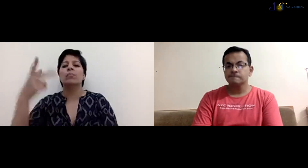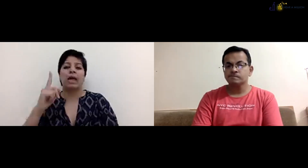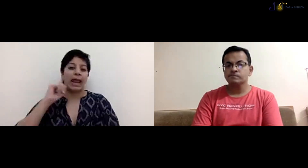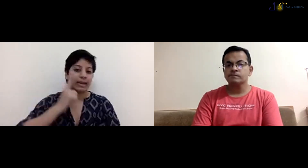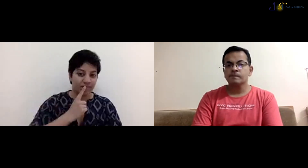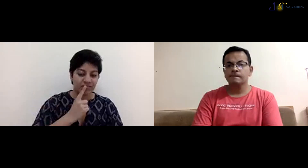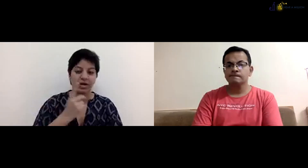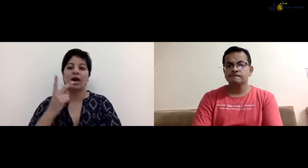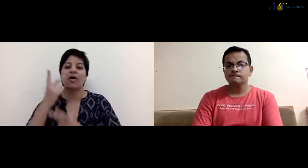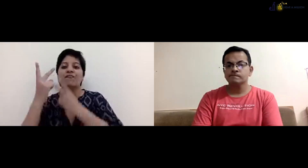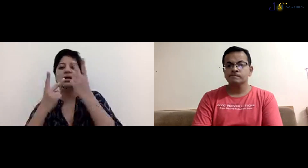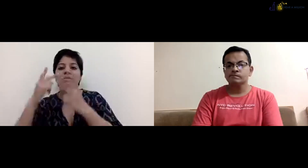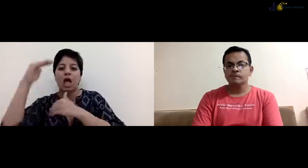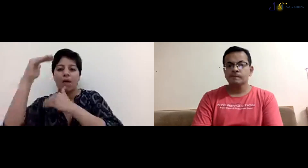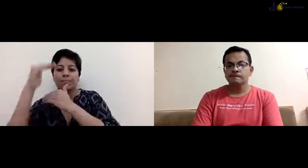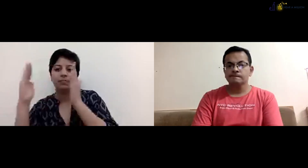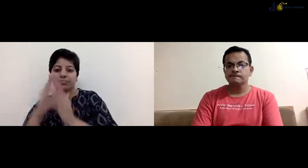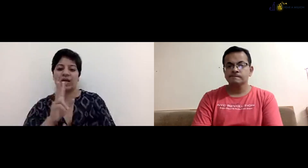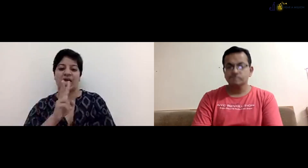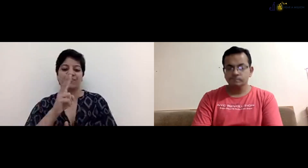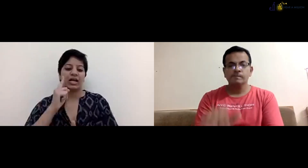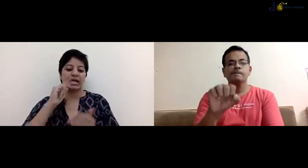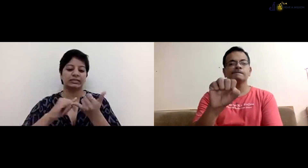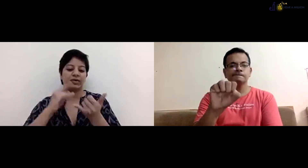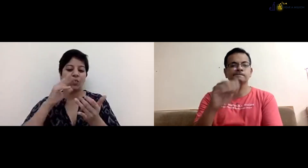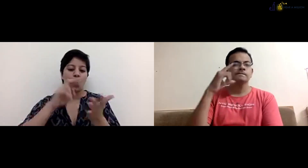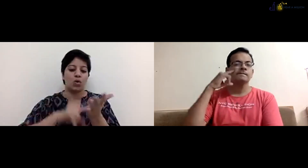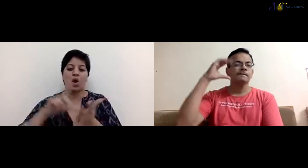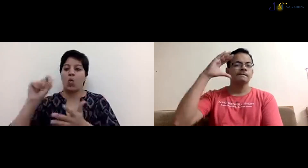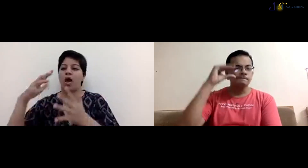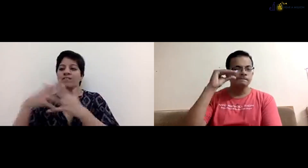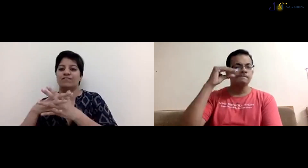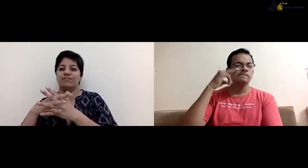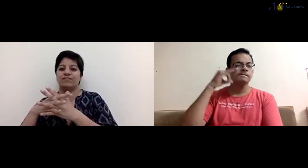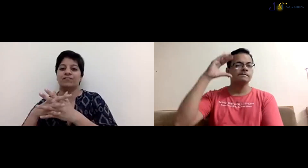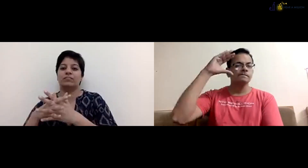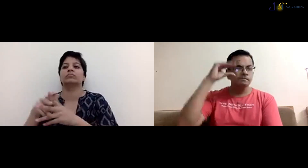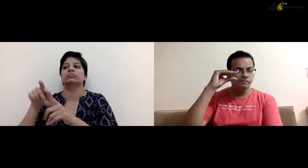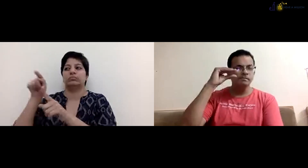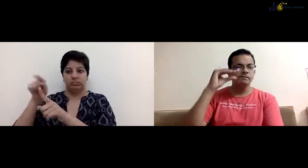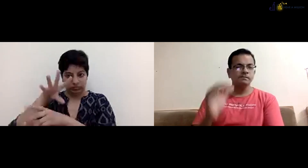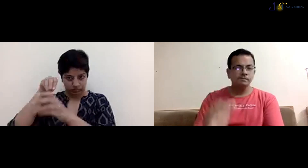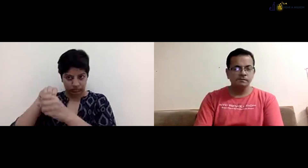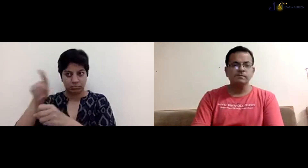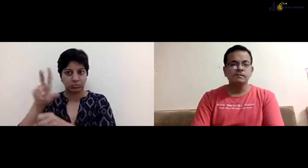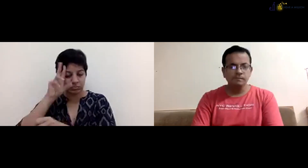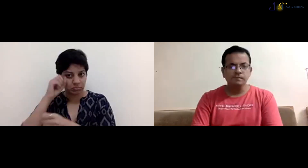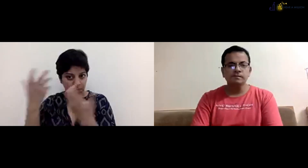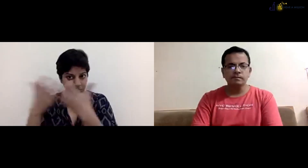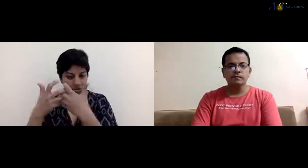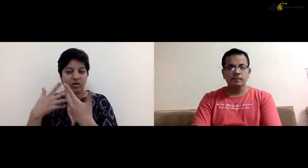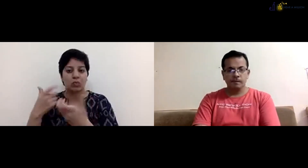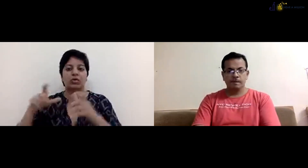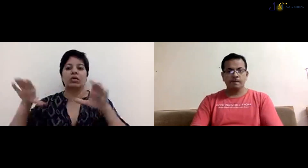and we have the another people too. So deaf, they say deaf, low vision, deaf along with the low